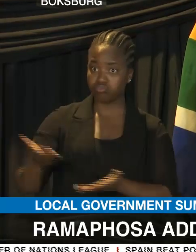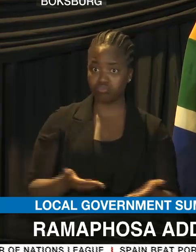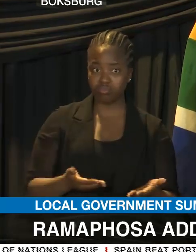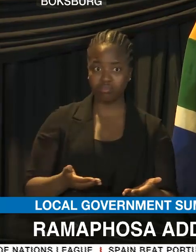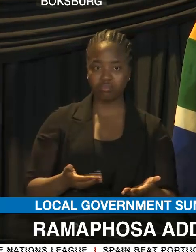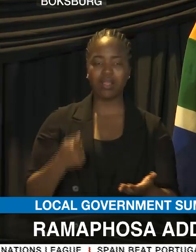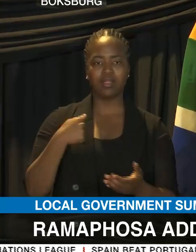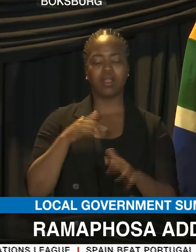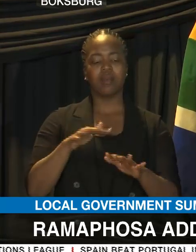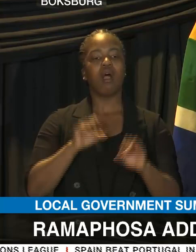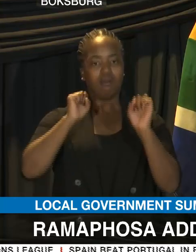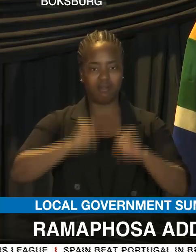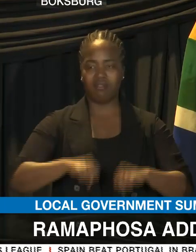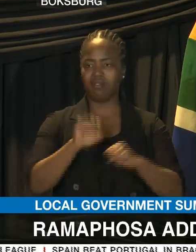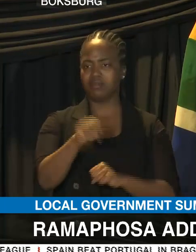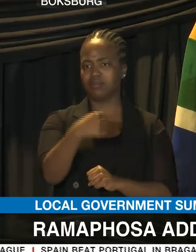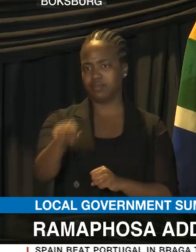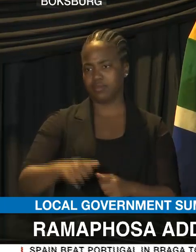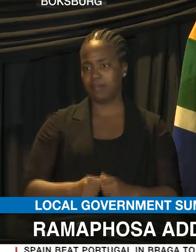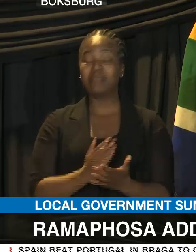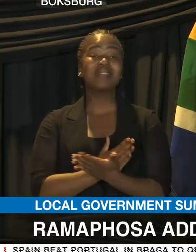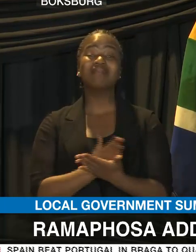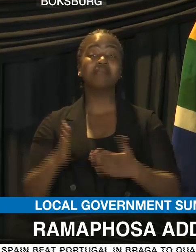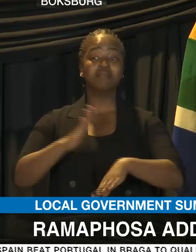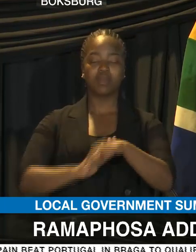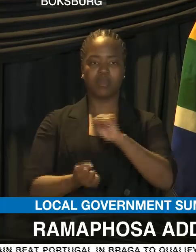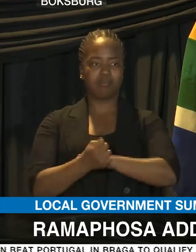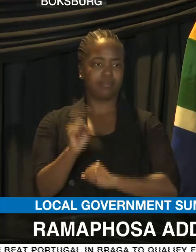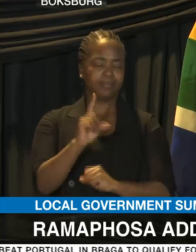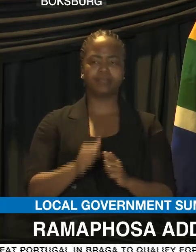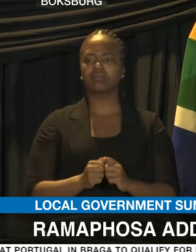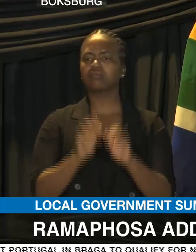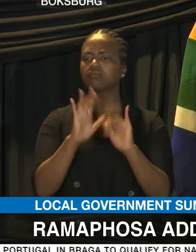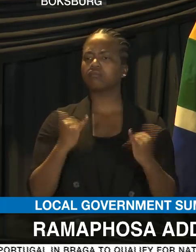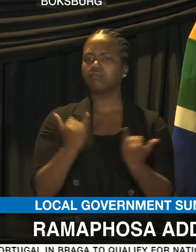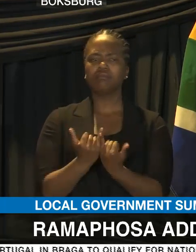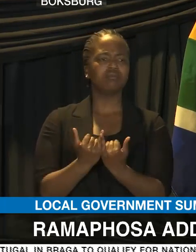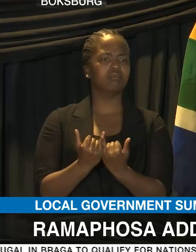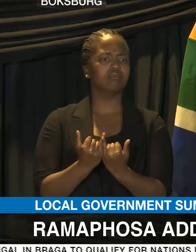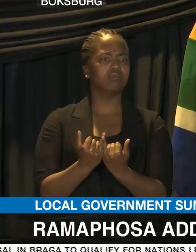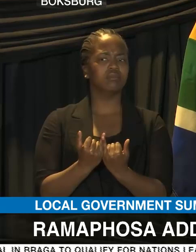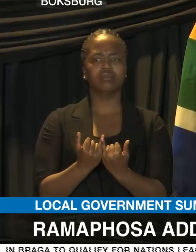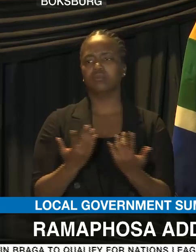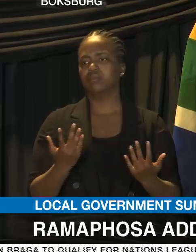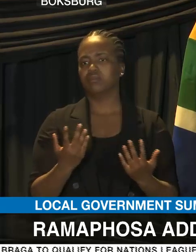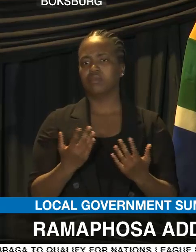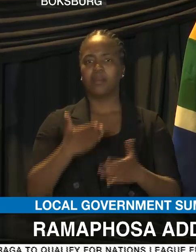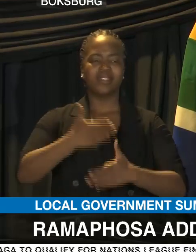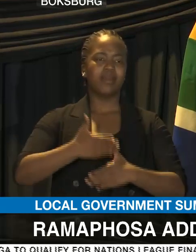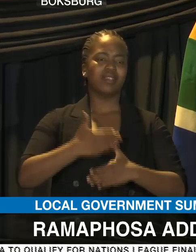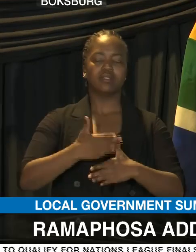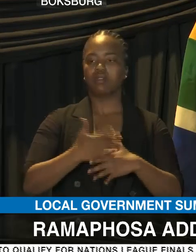is. In some cases, companies that are already operating in